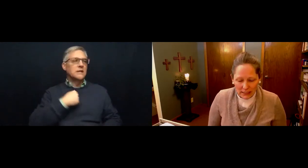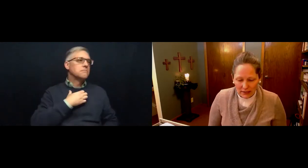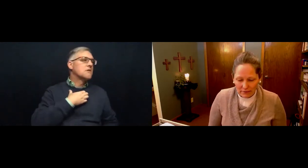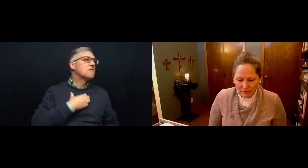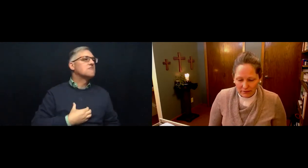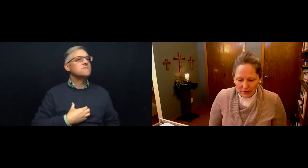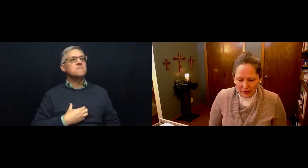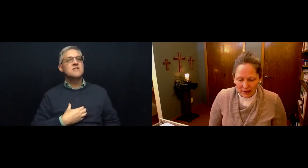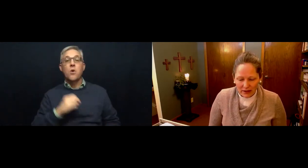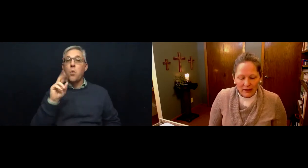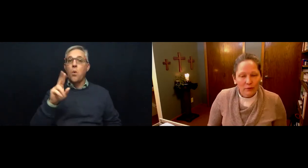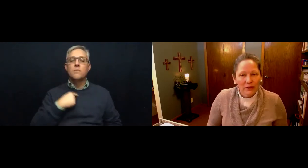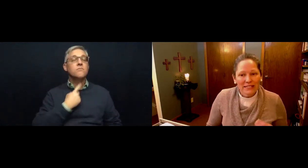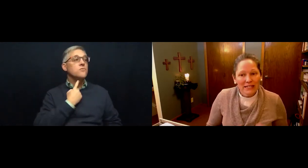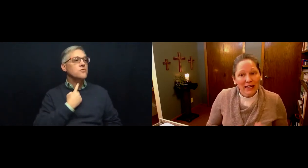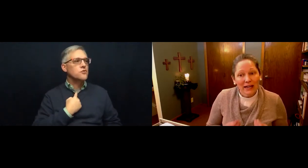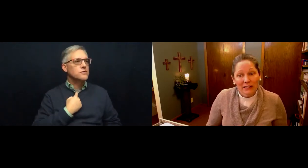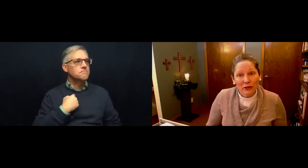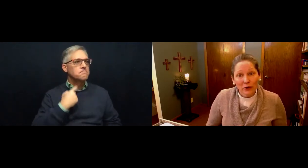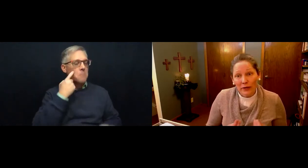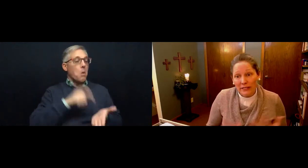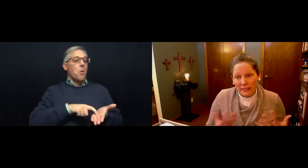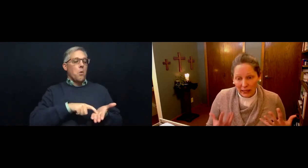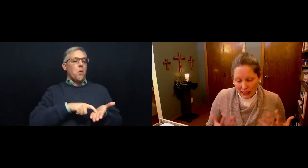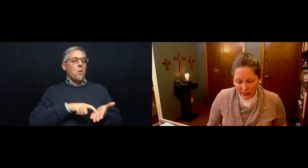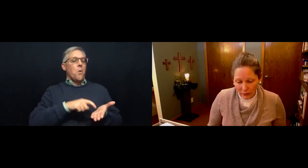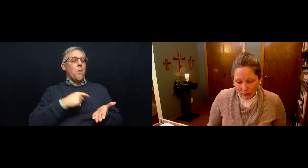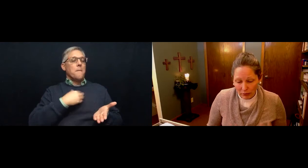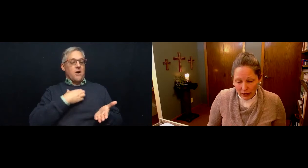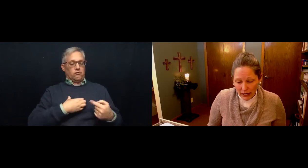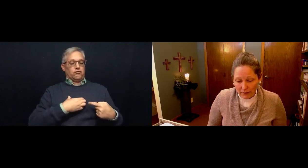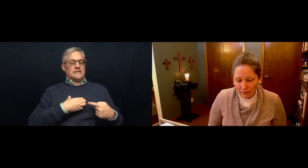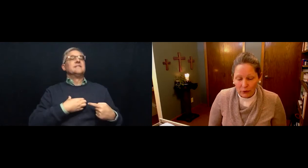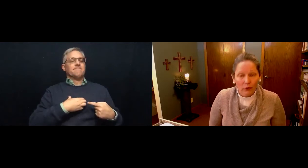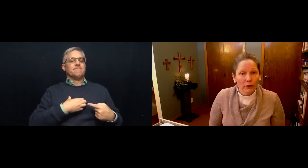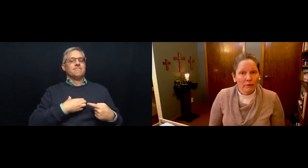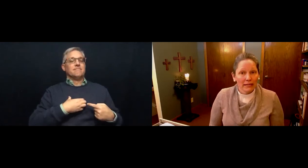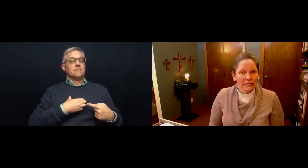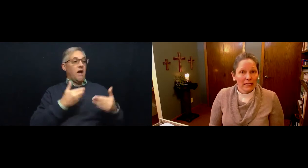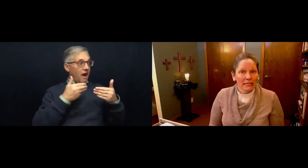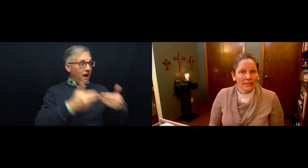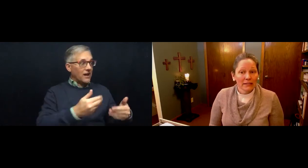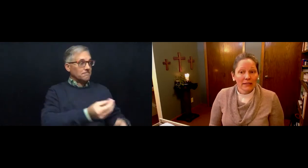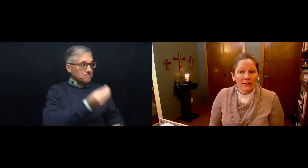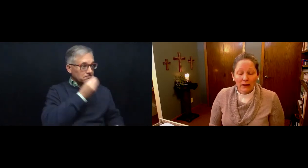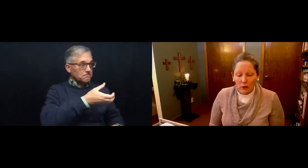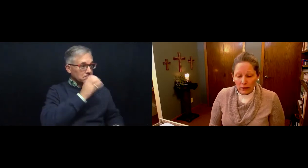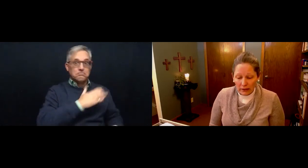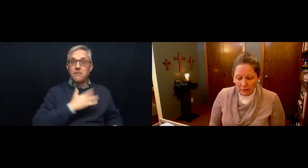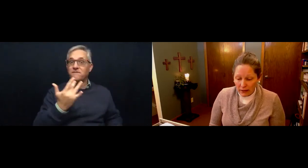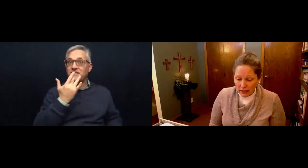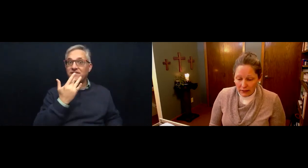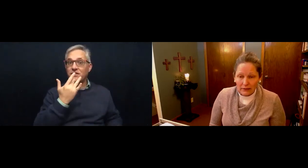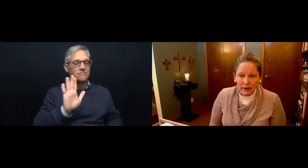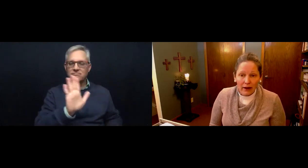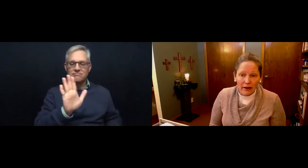thirsty, then we take that noticing that and we pray or we meditate or we